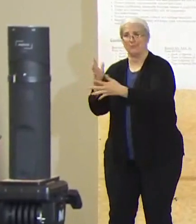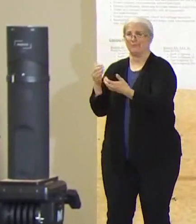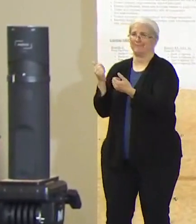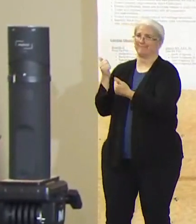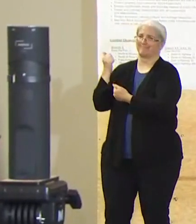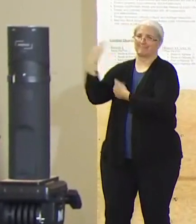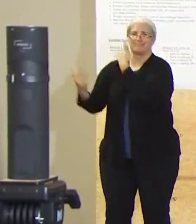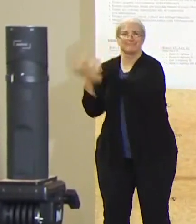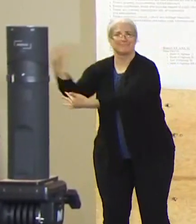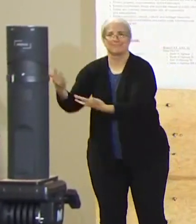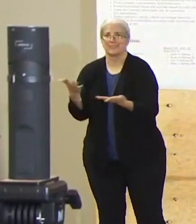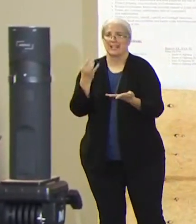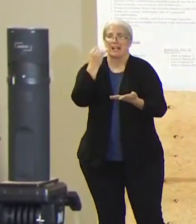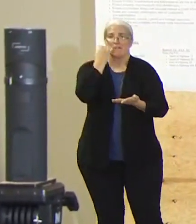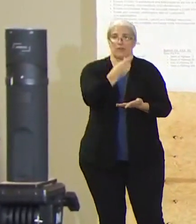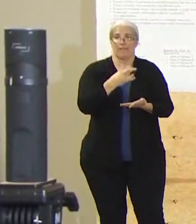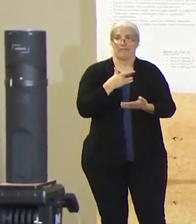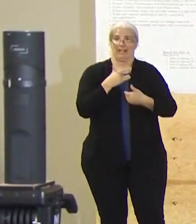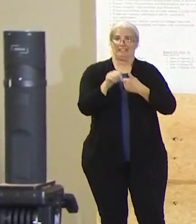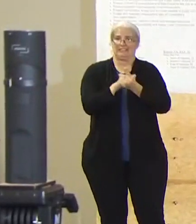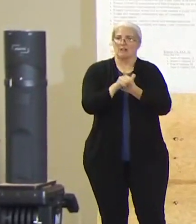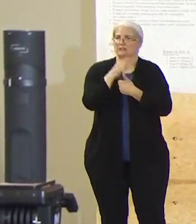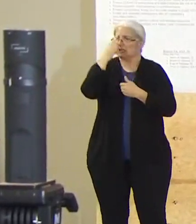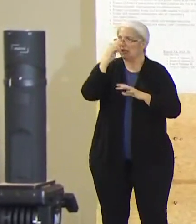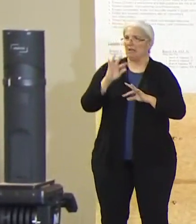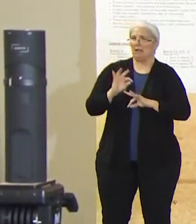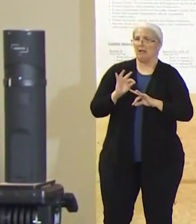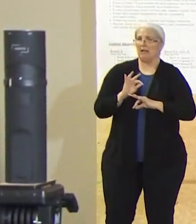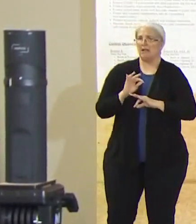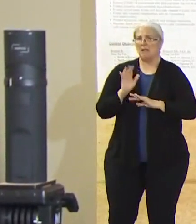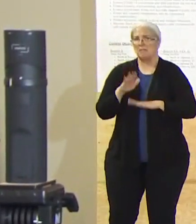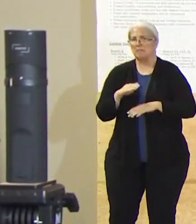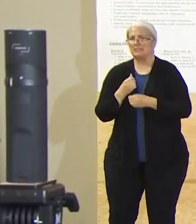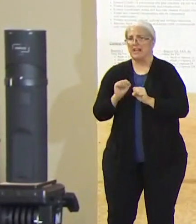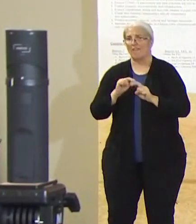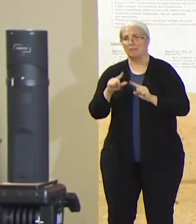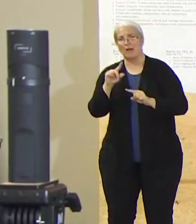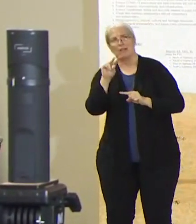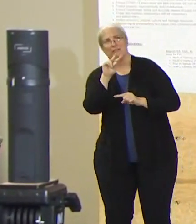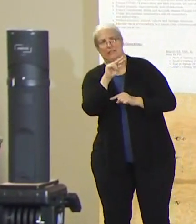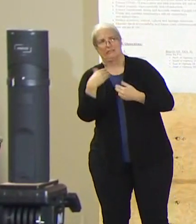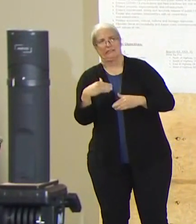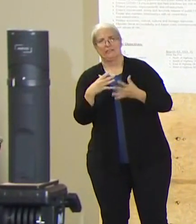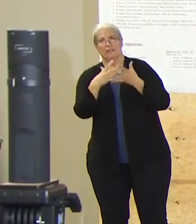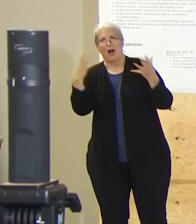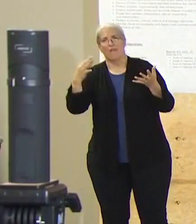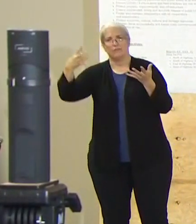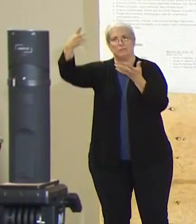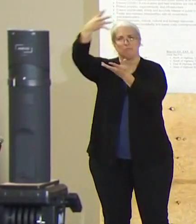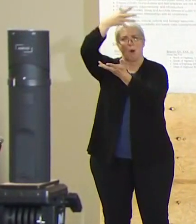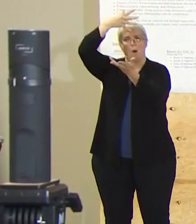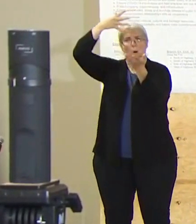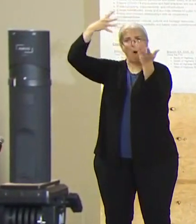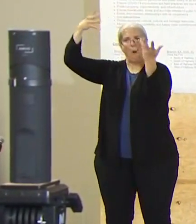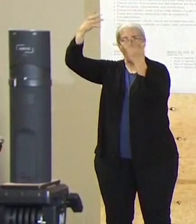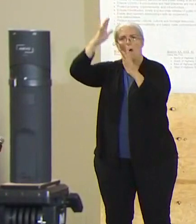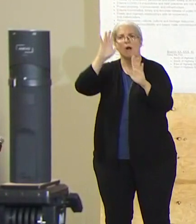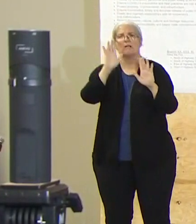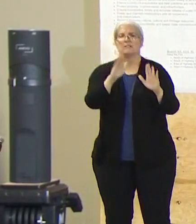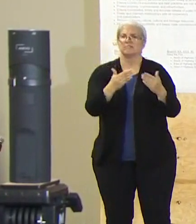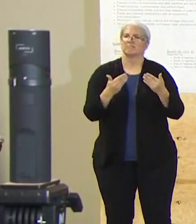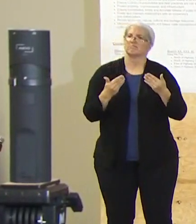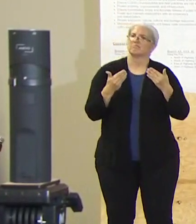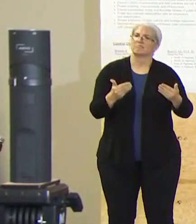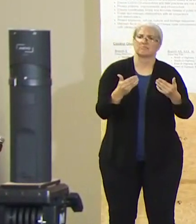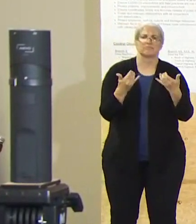even if you're not, don't think you're in danger and you see a lot of smoke, you might want to consider moving to a safer place. I want to thank CAL FIRE and everybody who's been working on the